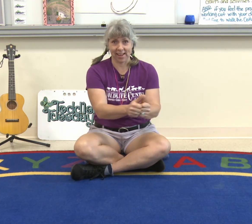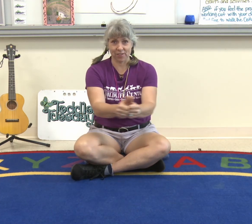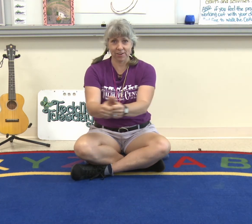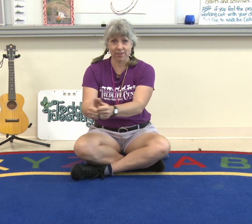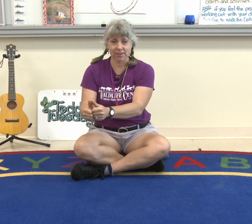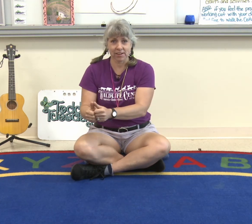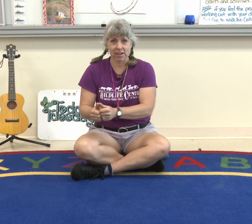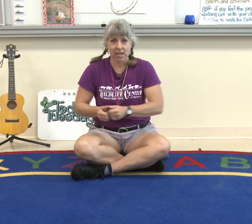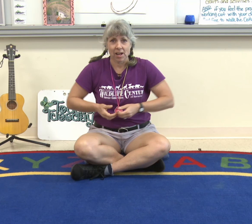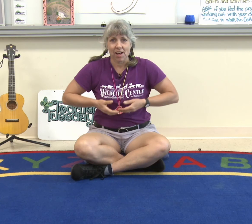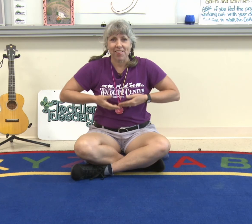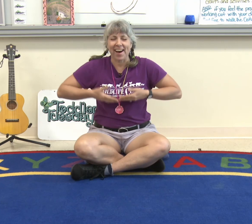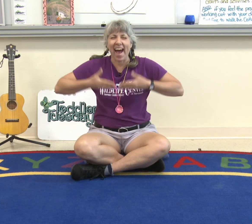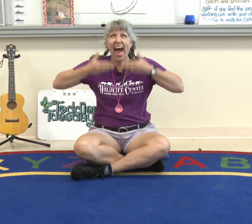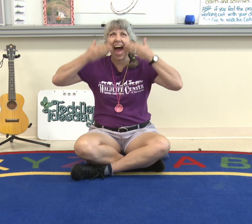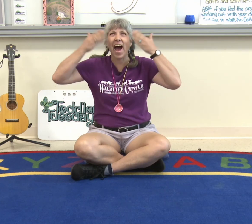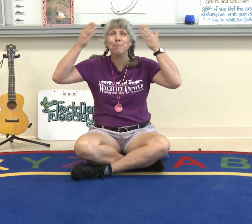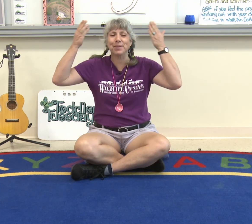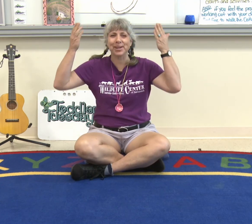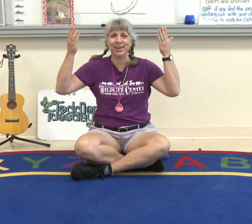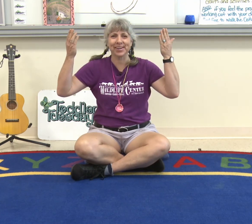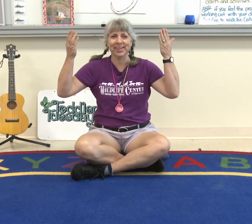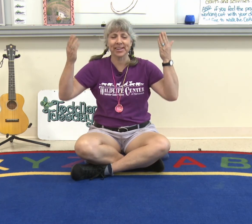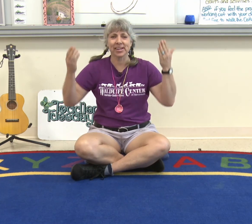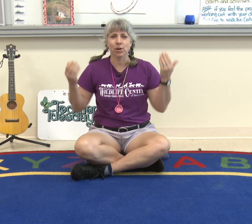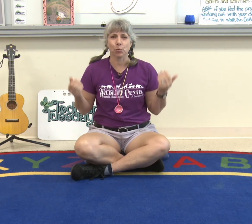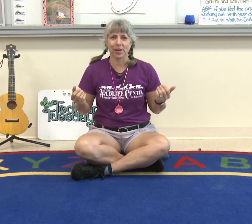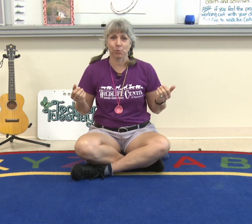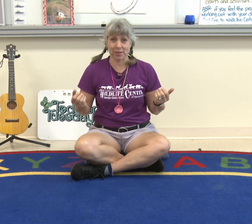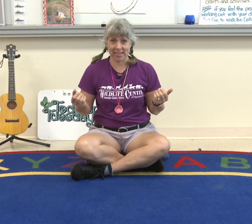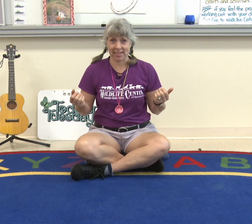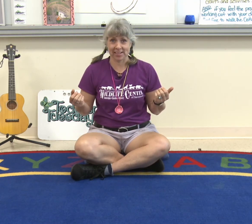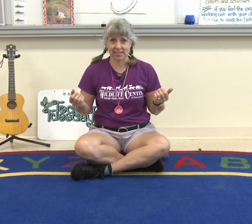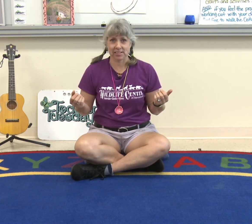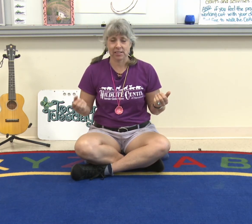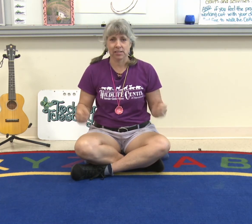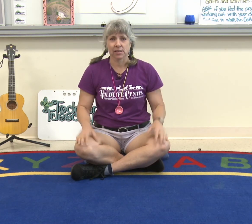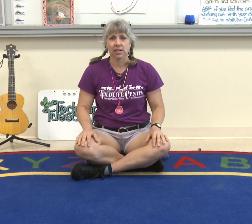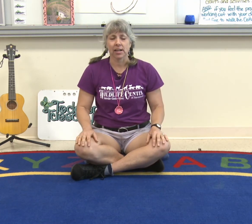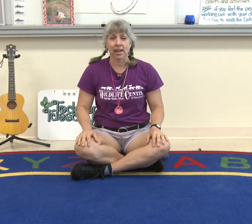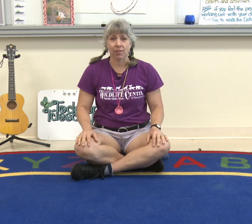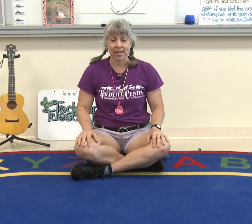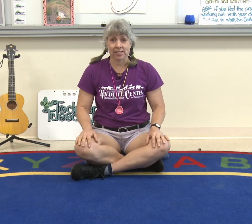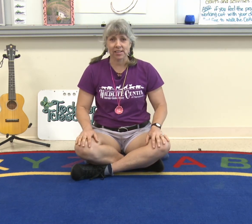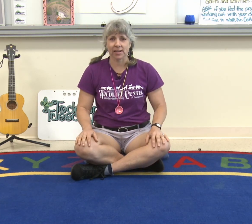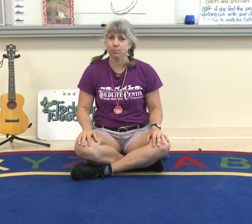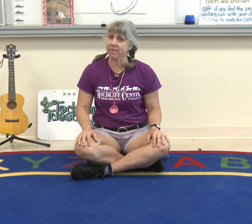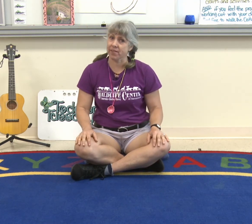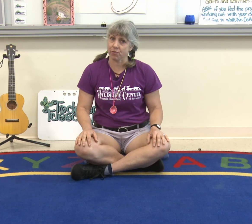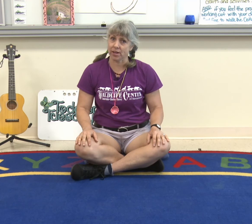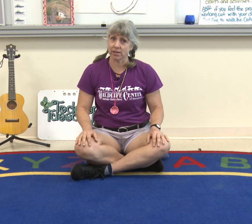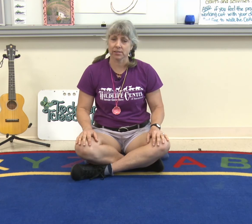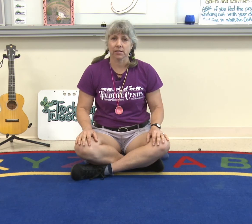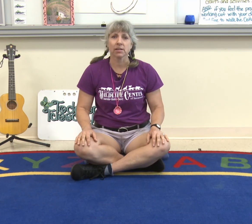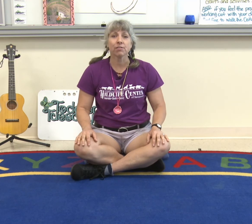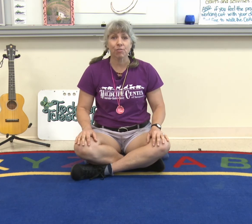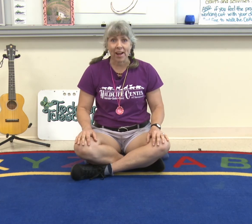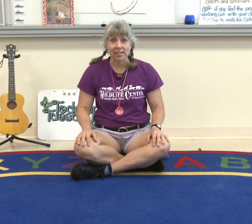together, the happier we'll be. Now the next sign is my favorite.